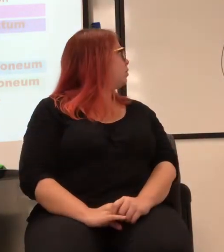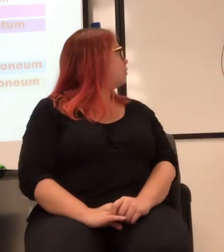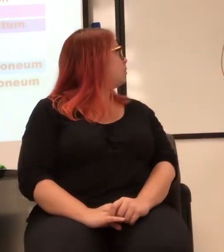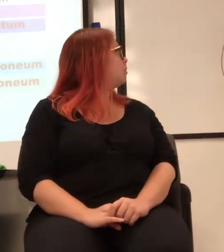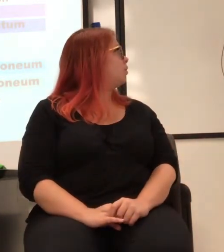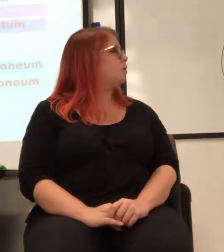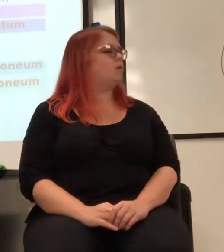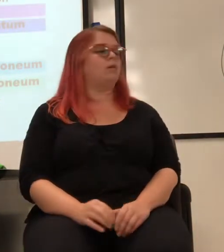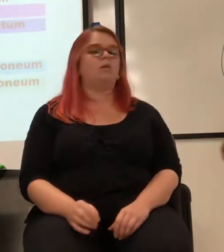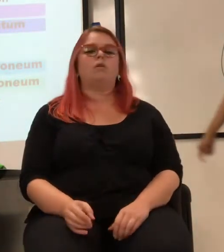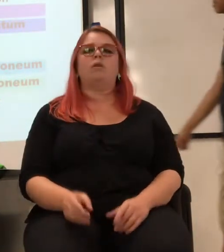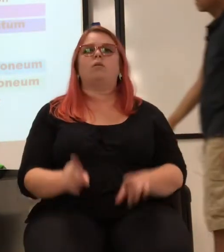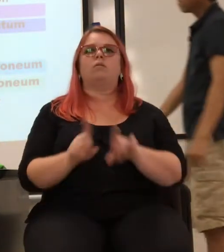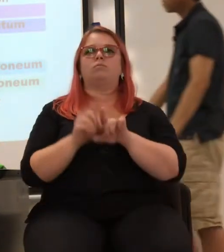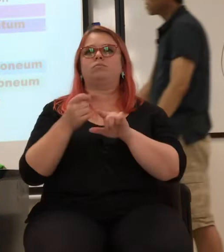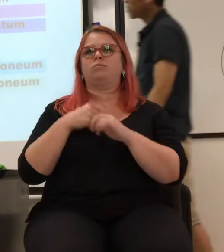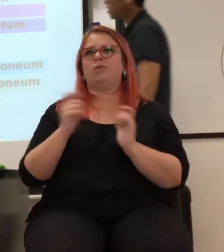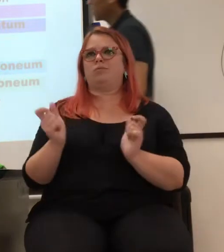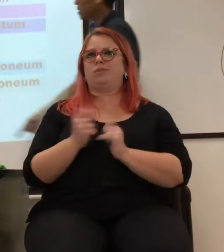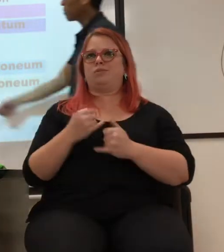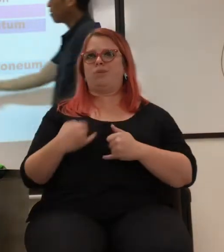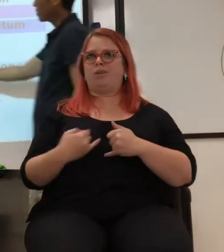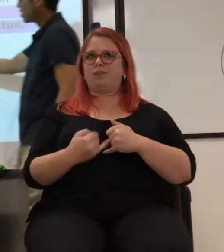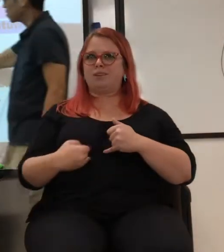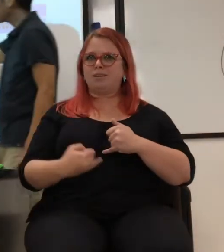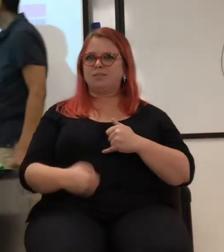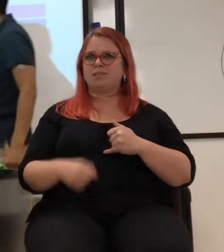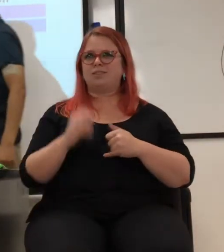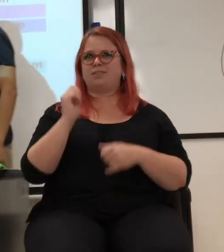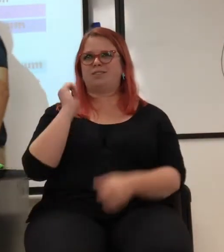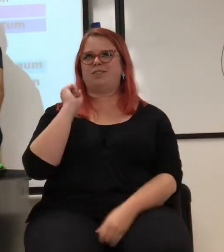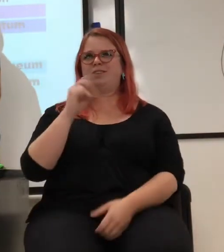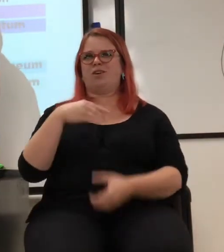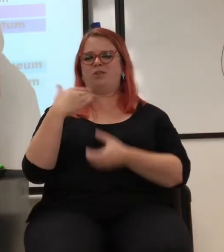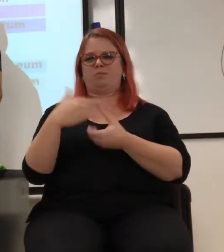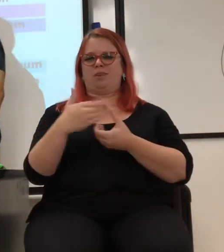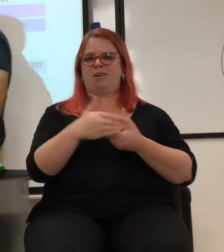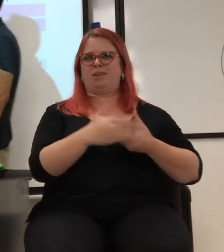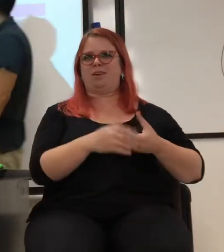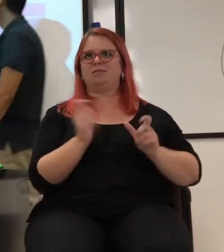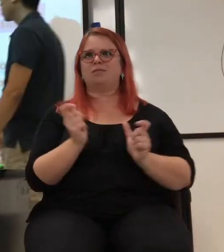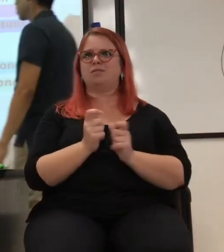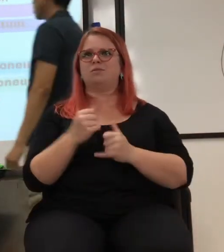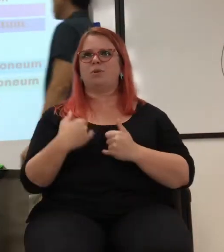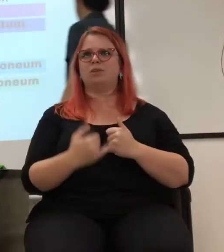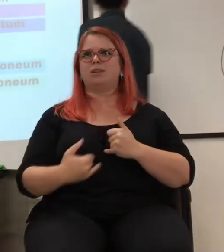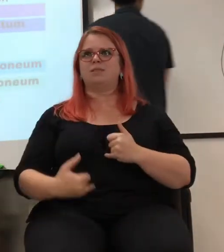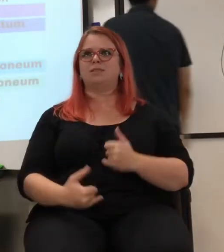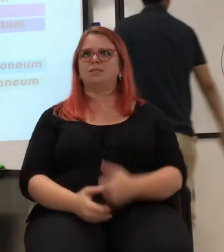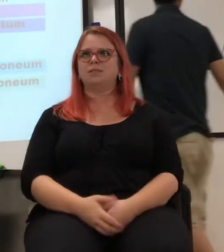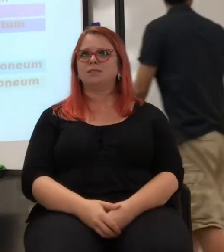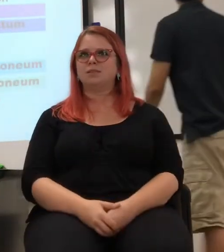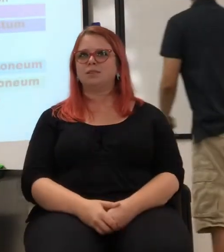we got small intestines. All these little cut small intestines. Draw some of